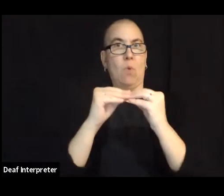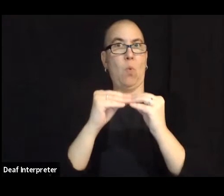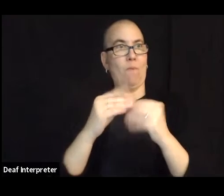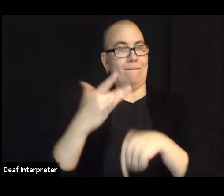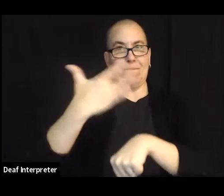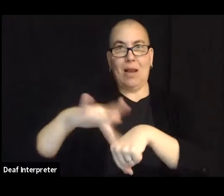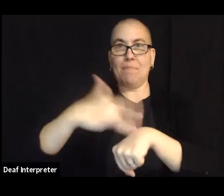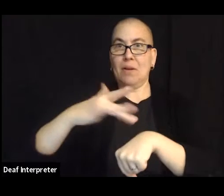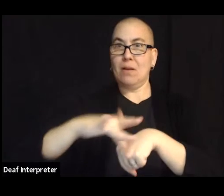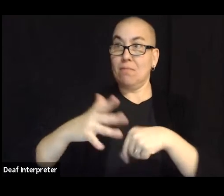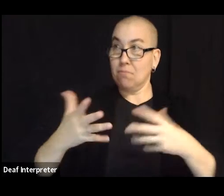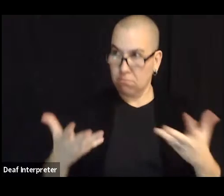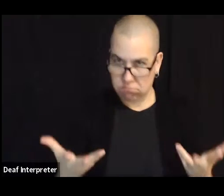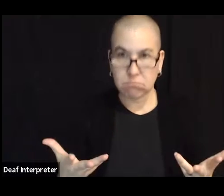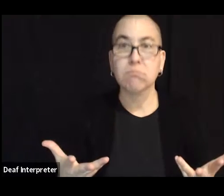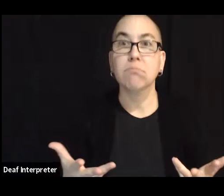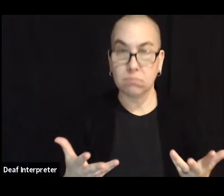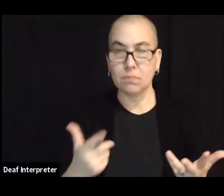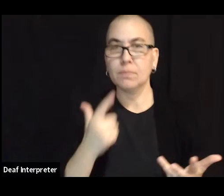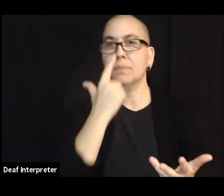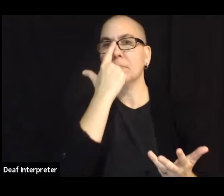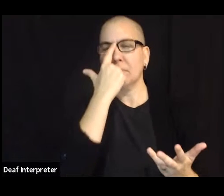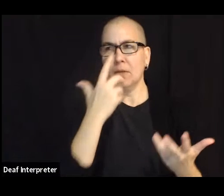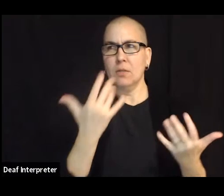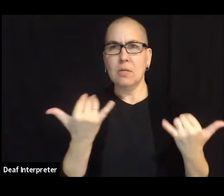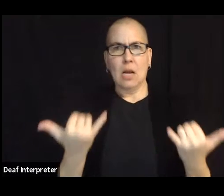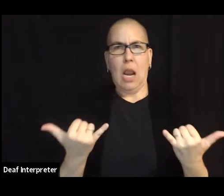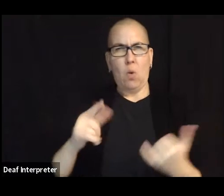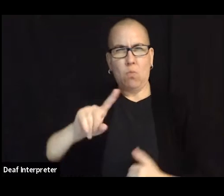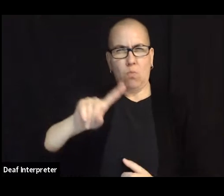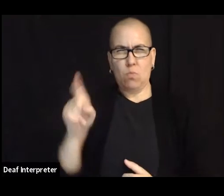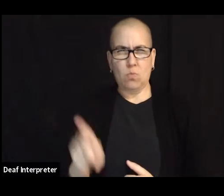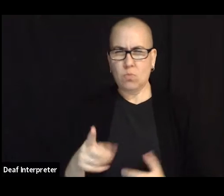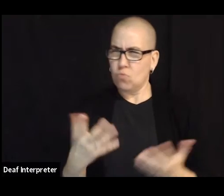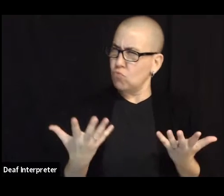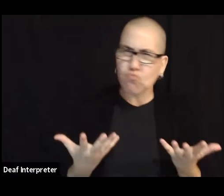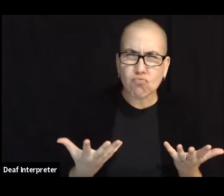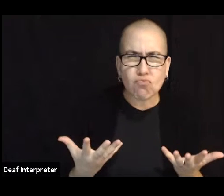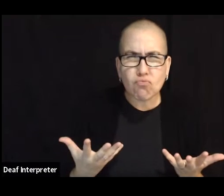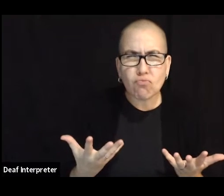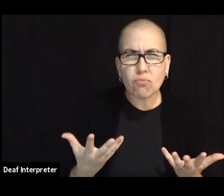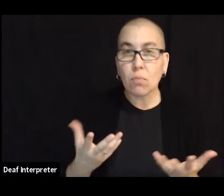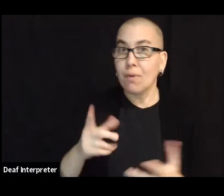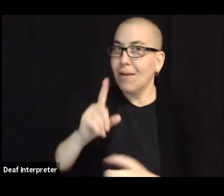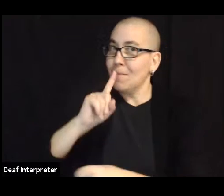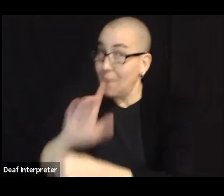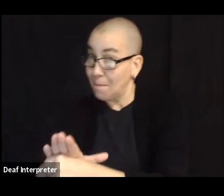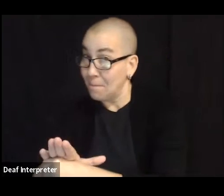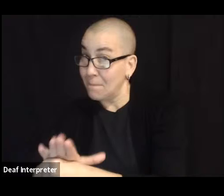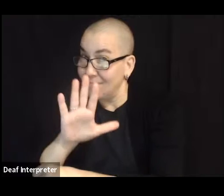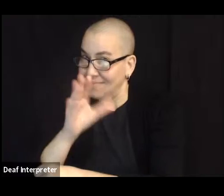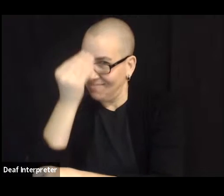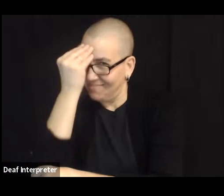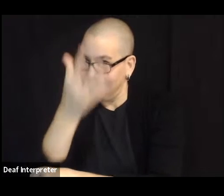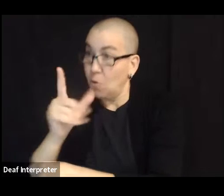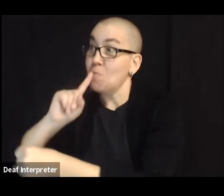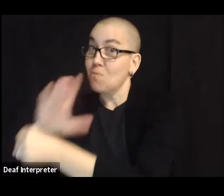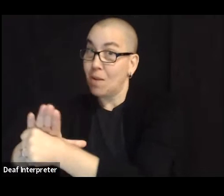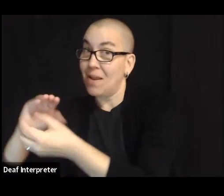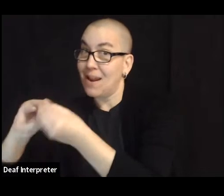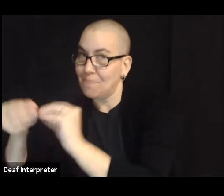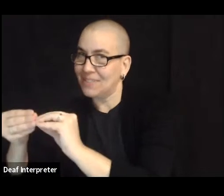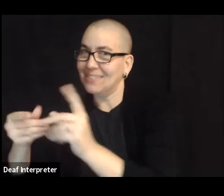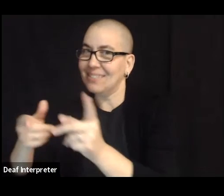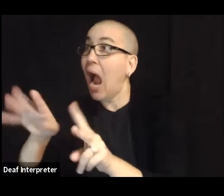verify. A promise to deliver isn't delivering, and we've learned to be patient when it comes to federal government promises. At this point,